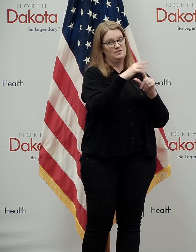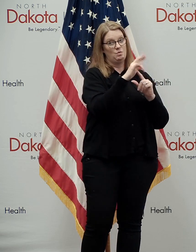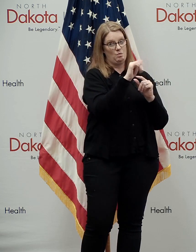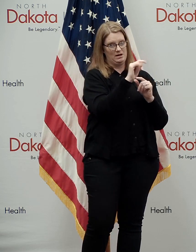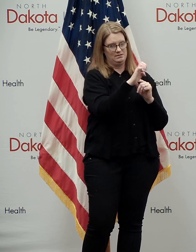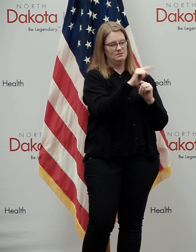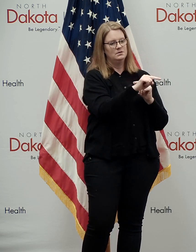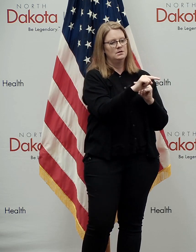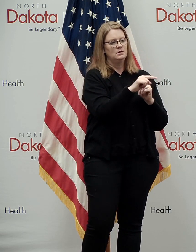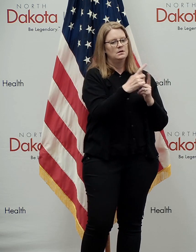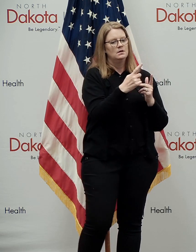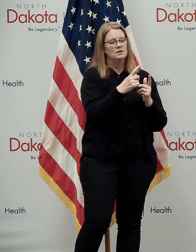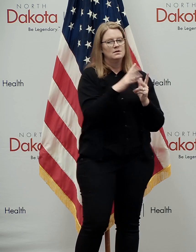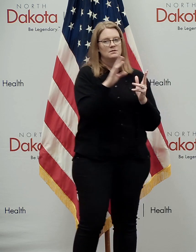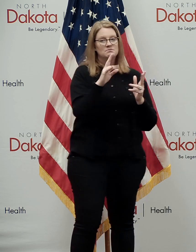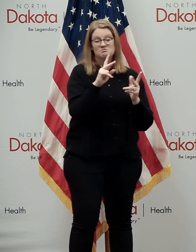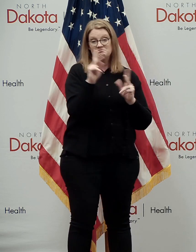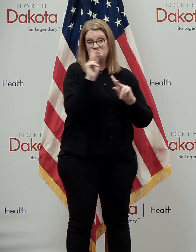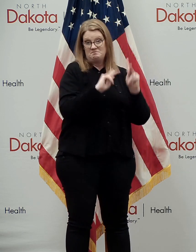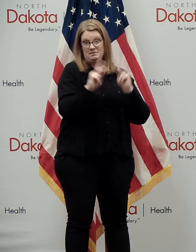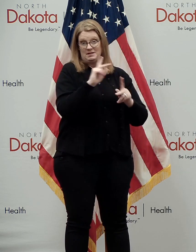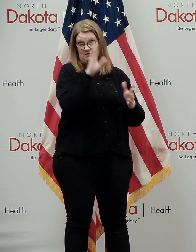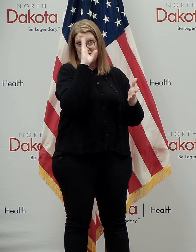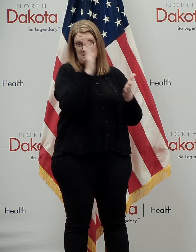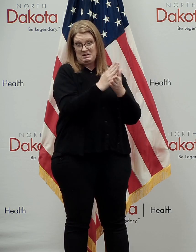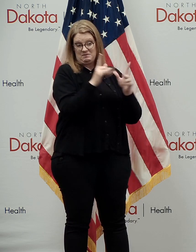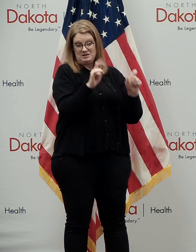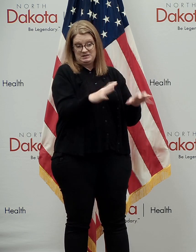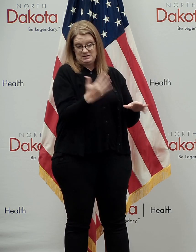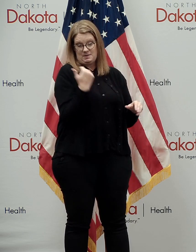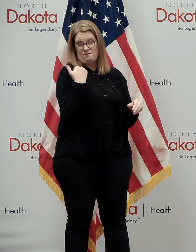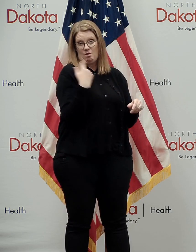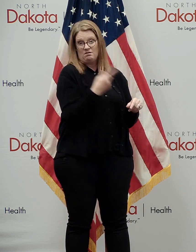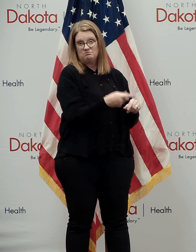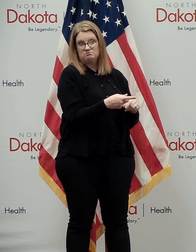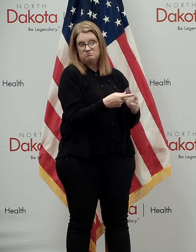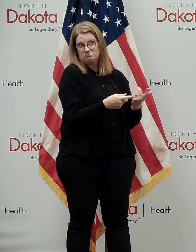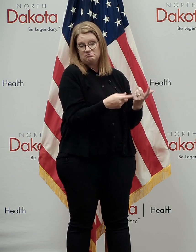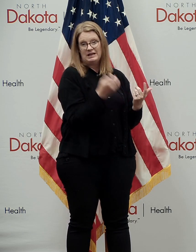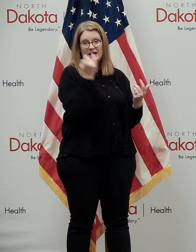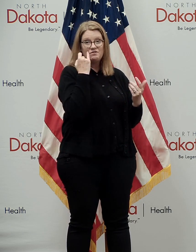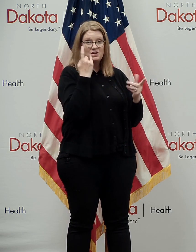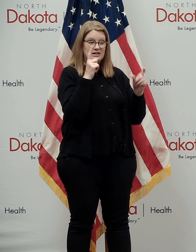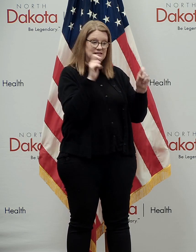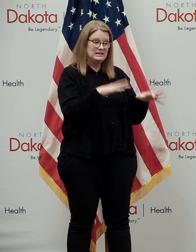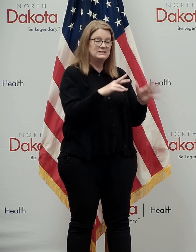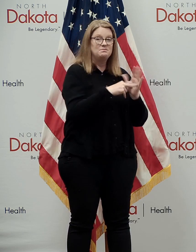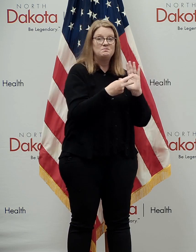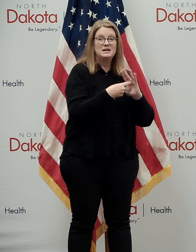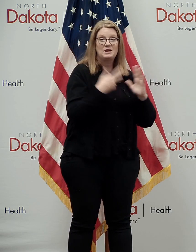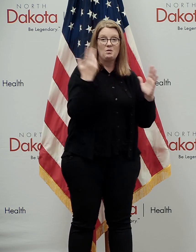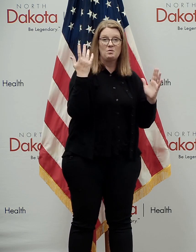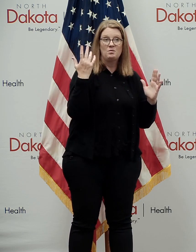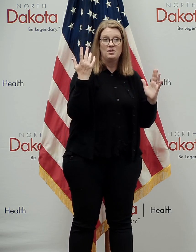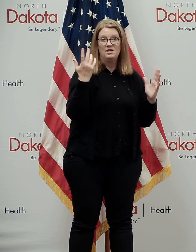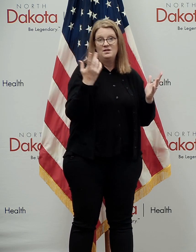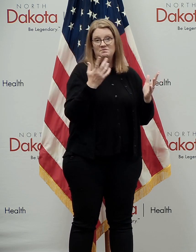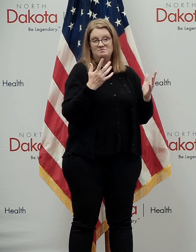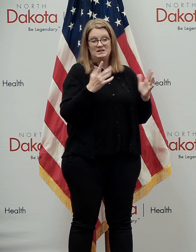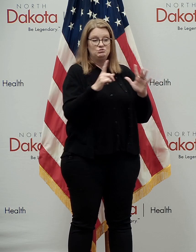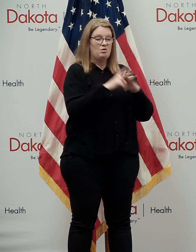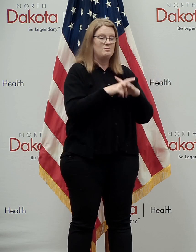people that haven't been tested before during this pandemic probably means that if they're getting tested, they're presenting because they don't feel